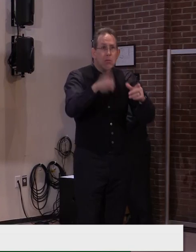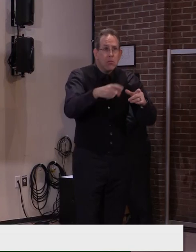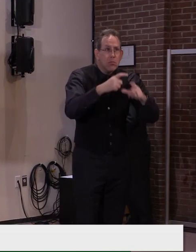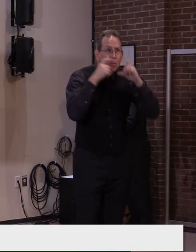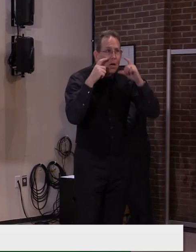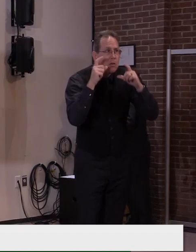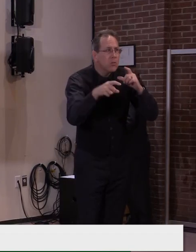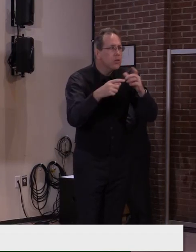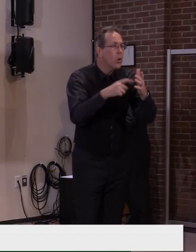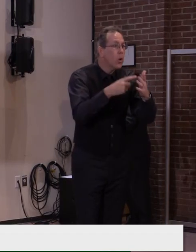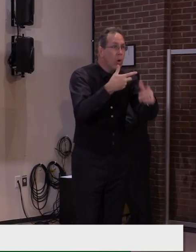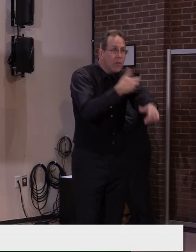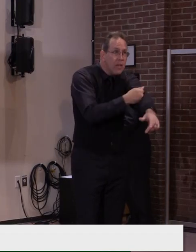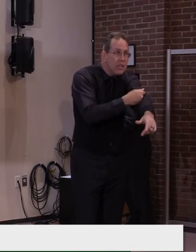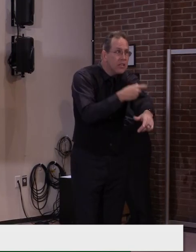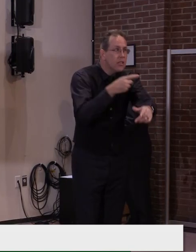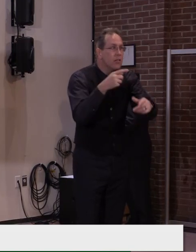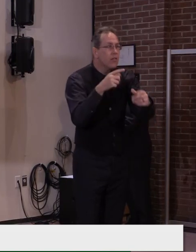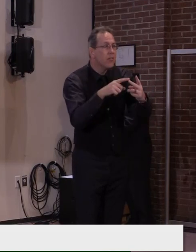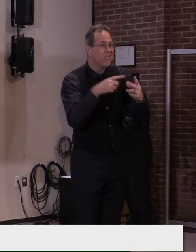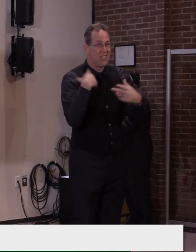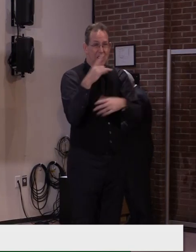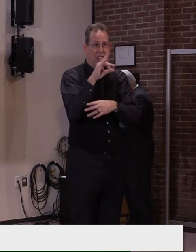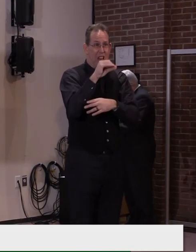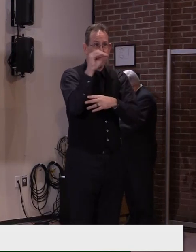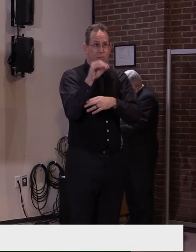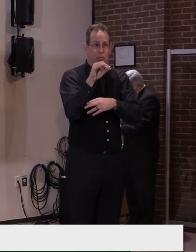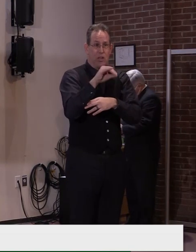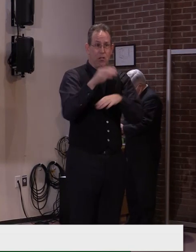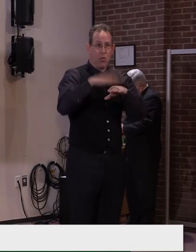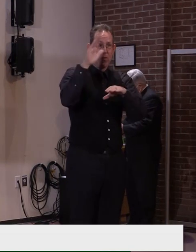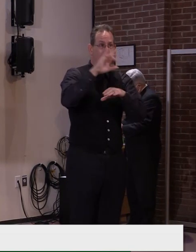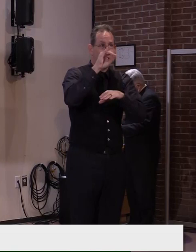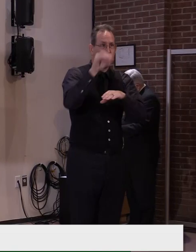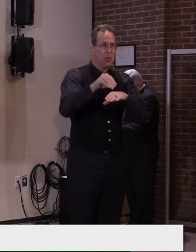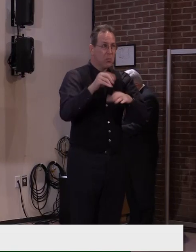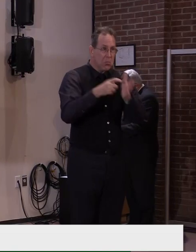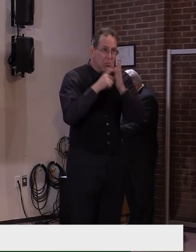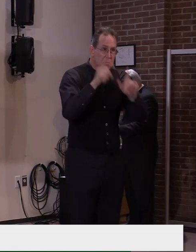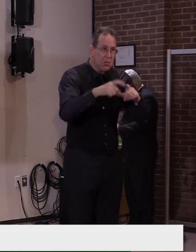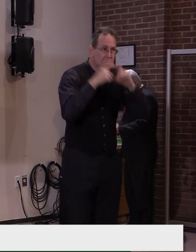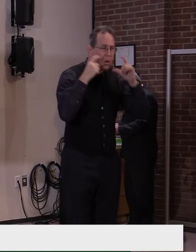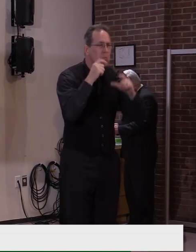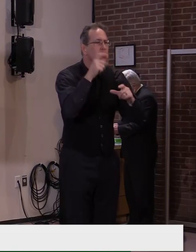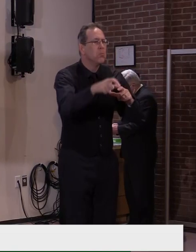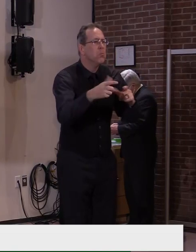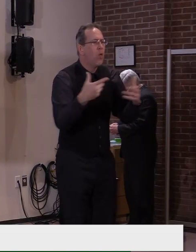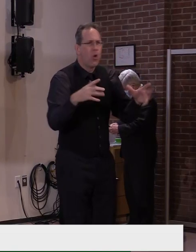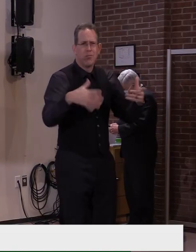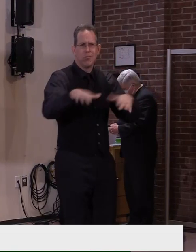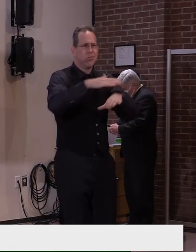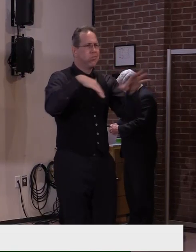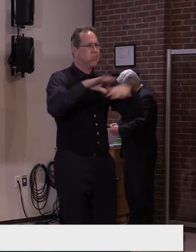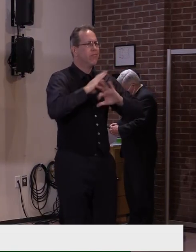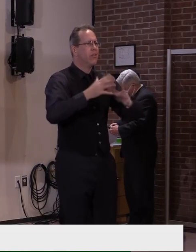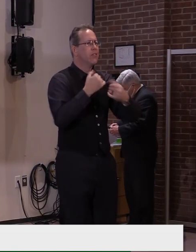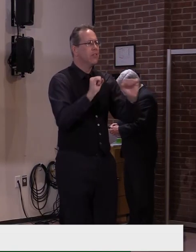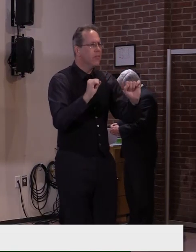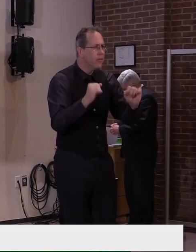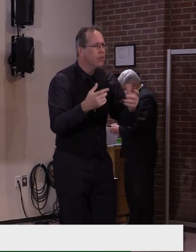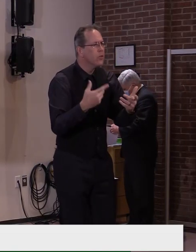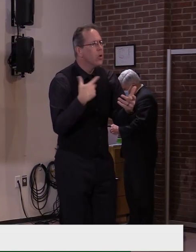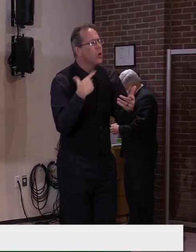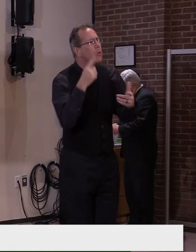80%. That recommendation was scheduled to go live on January 18th. At this point, it's likely we'll push that date back till after